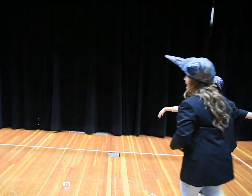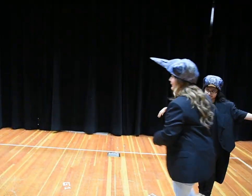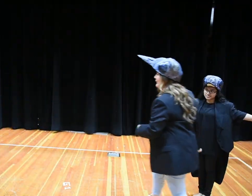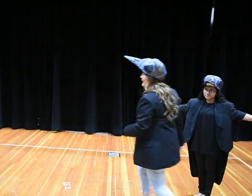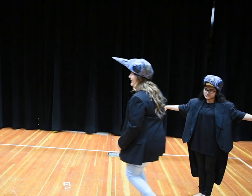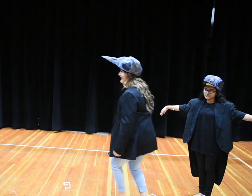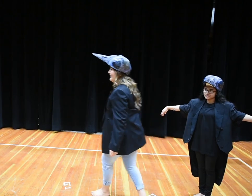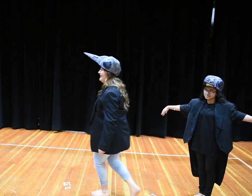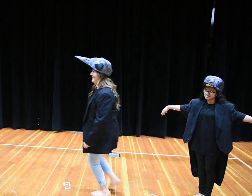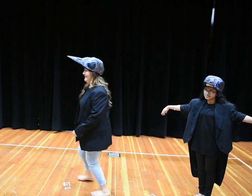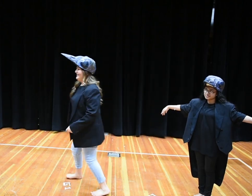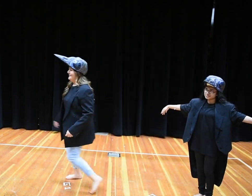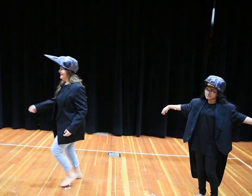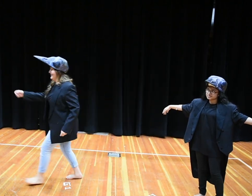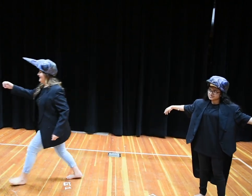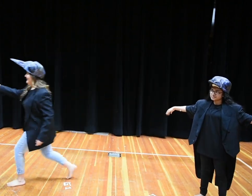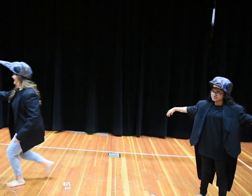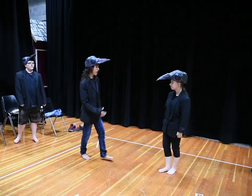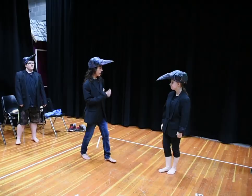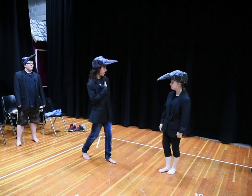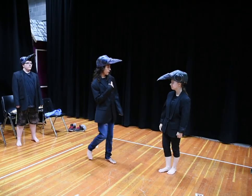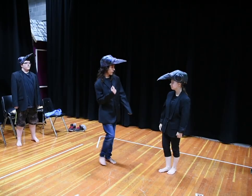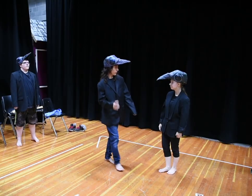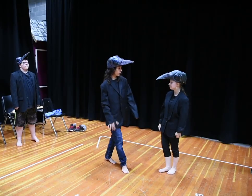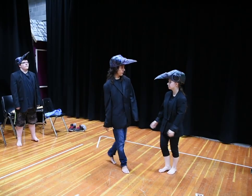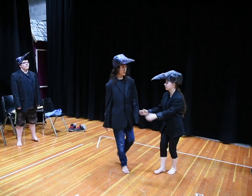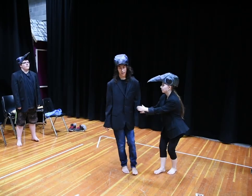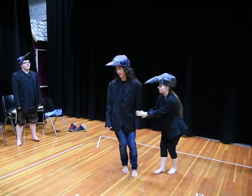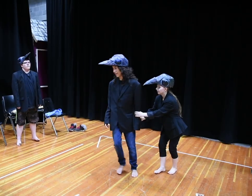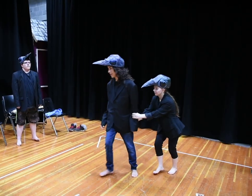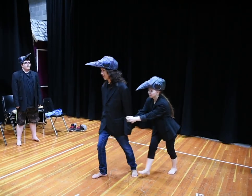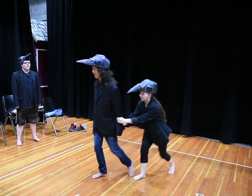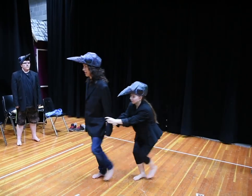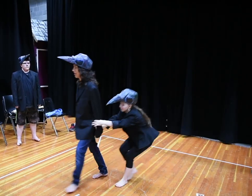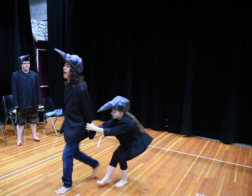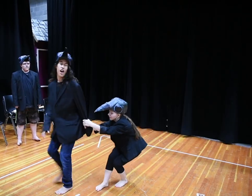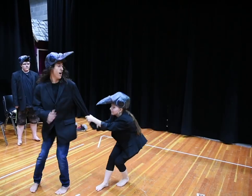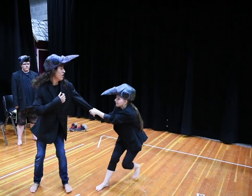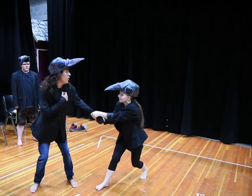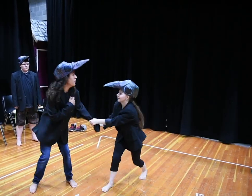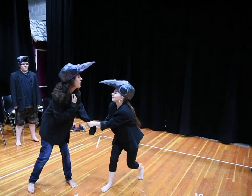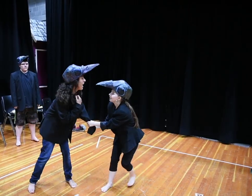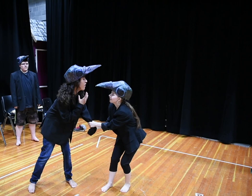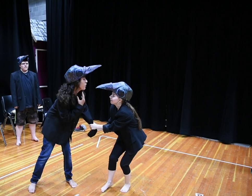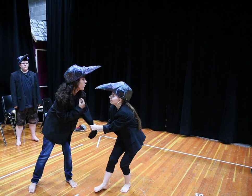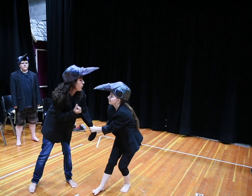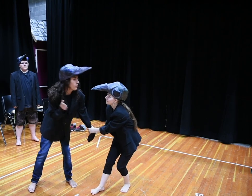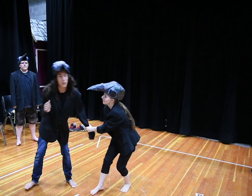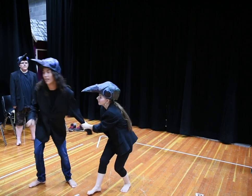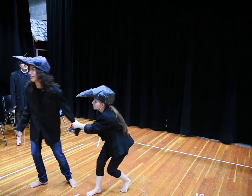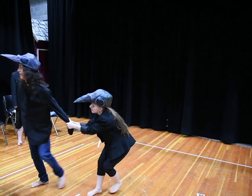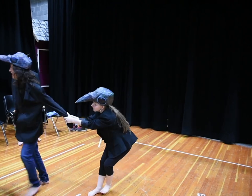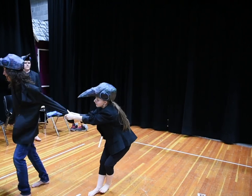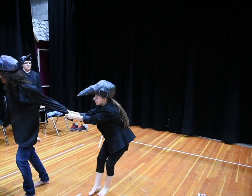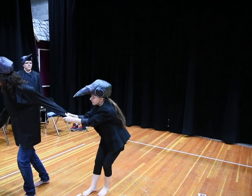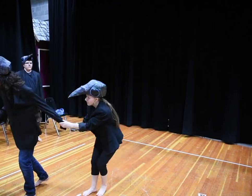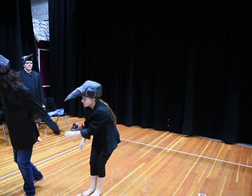maybe 3 seconds or 2 minutes. Yeah. So we wanted to give them a taste of what that's like for us who have to endure that